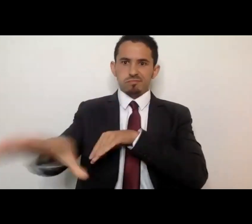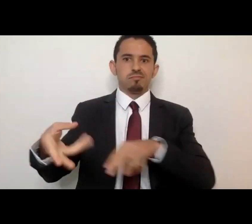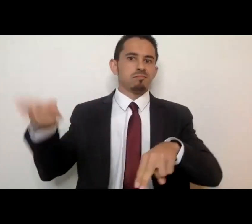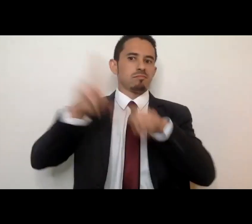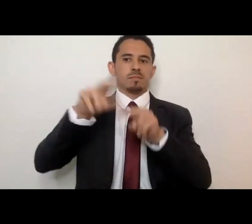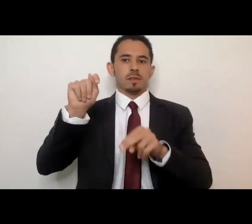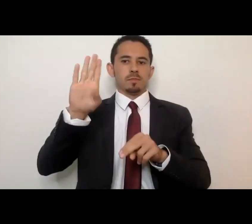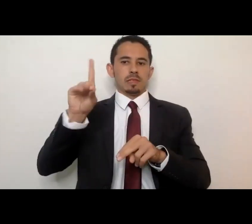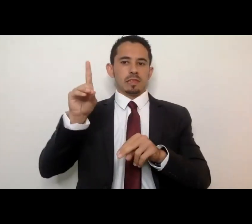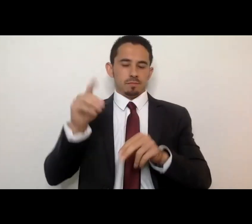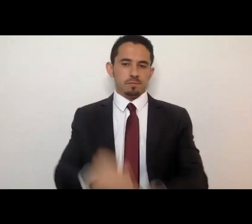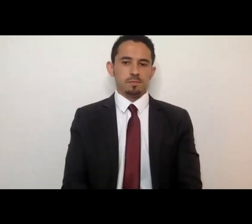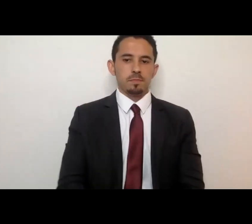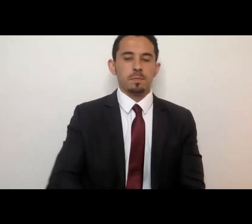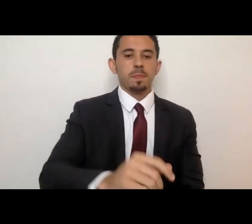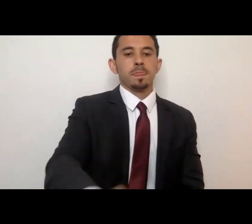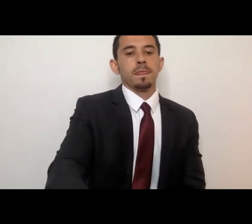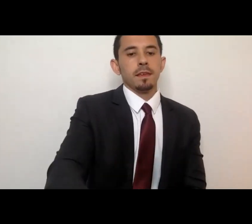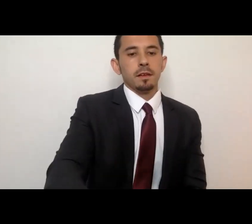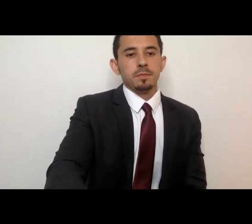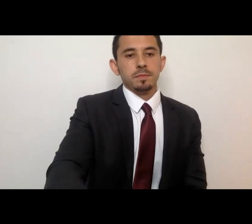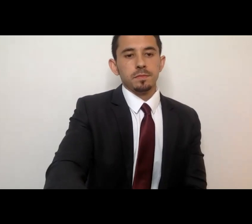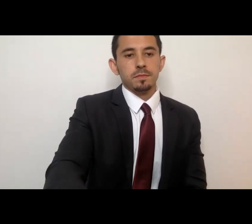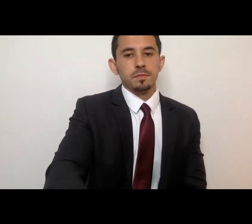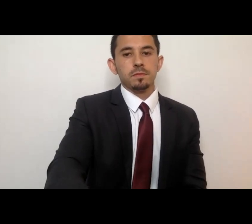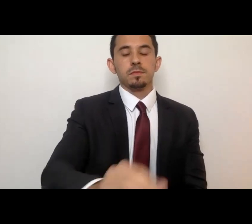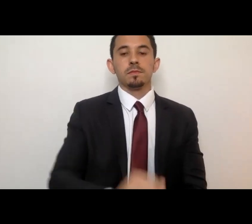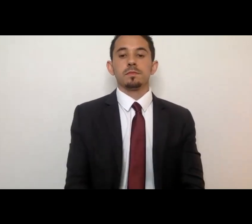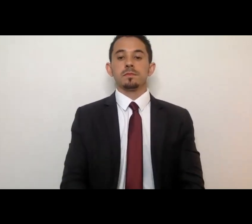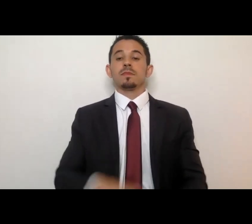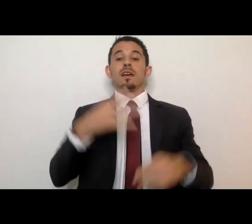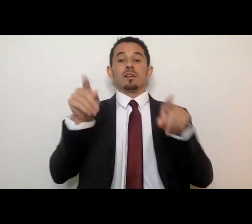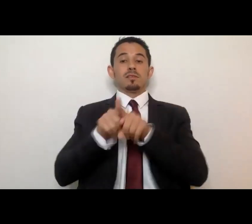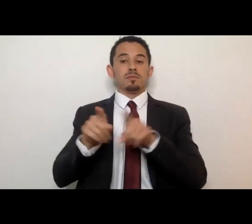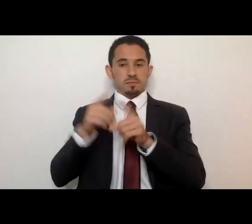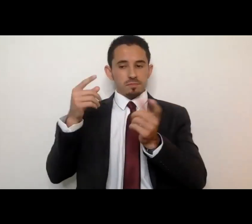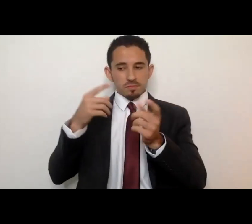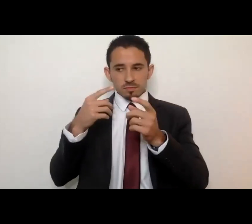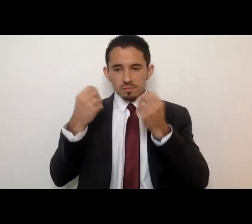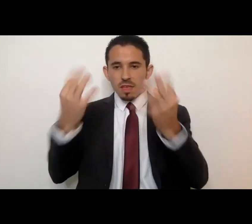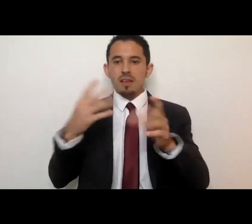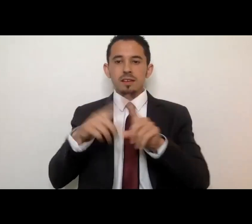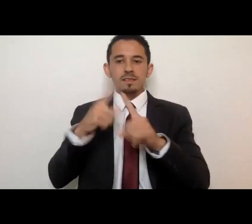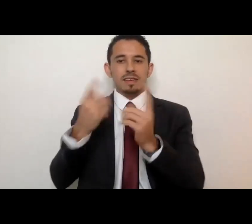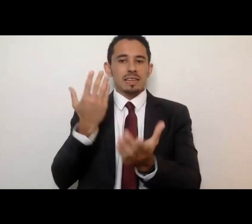As they move to different places, they contribute to the rise of tick-borne diseases as ticks move with them.